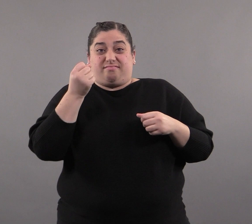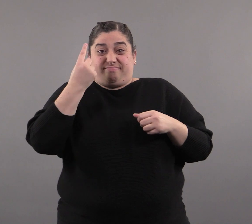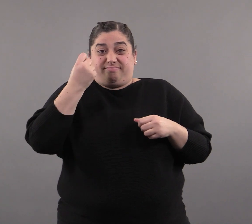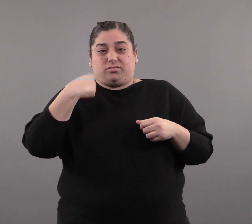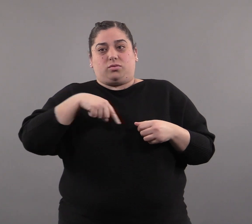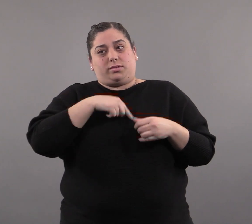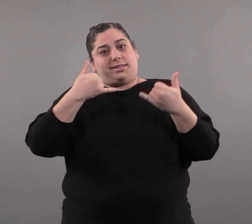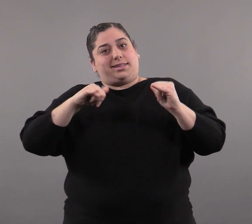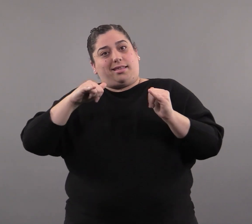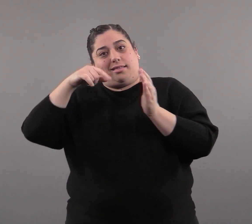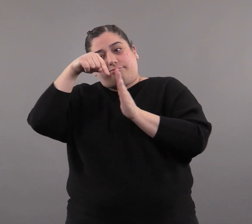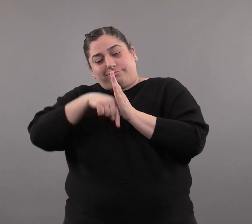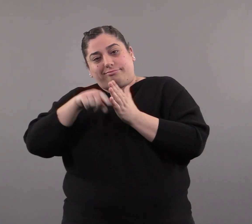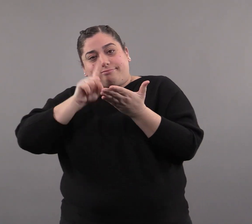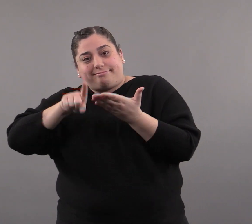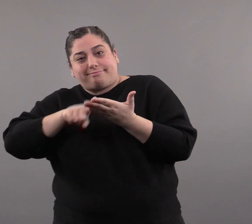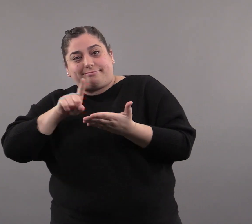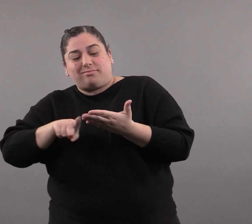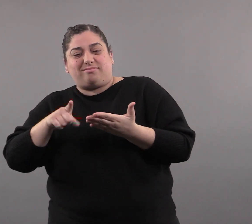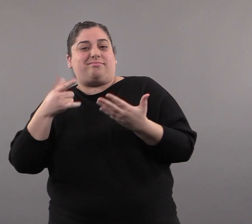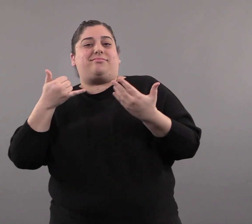details are not currently available. Yes, sir.